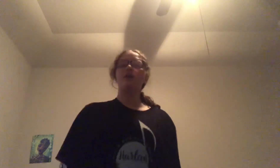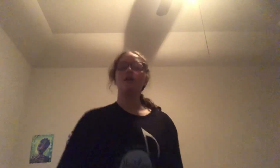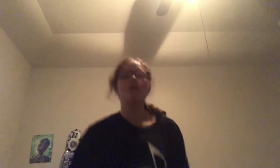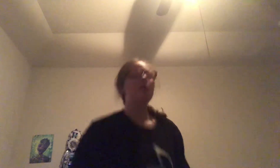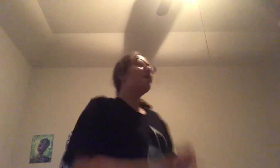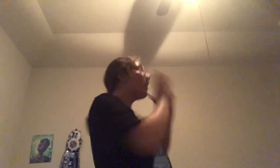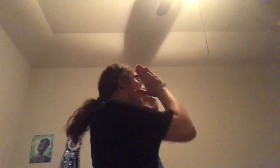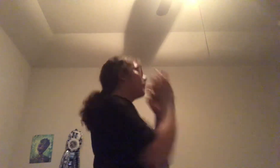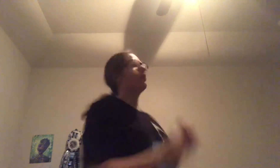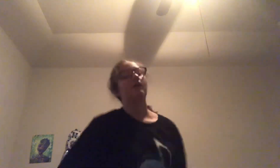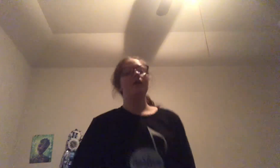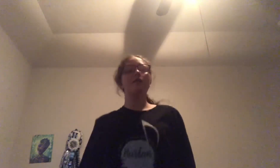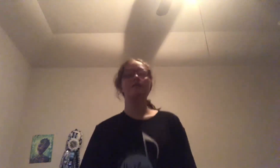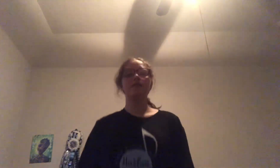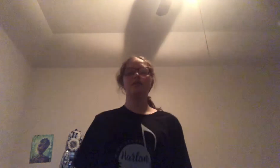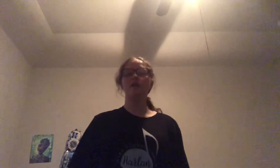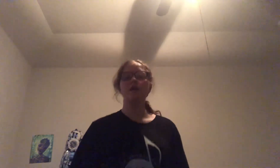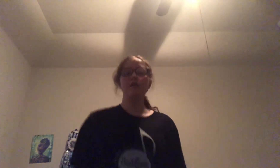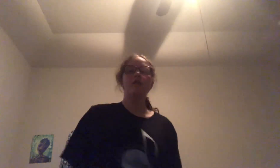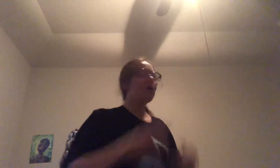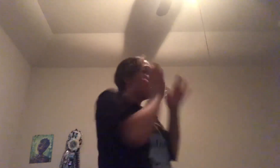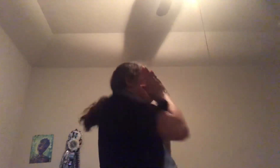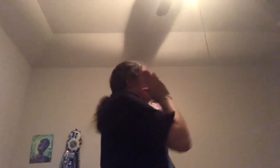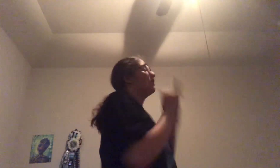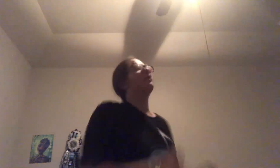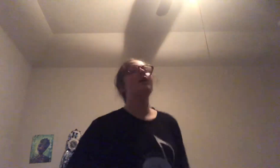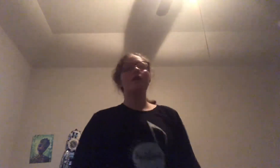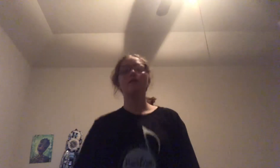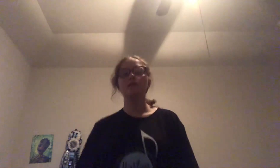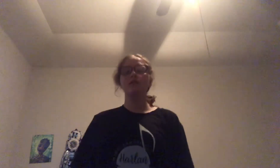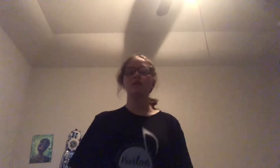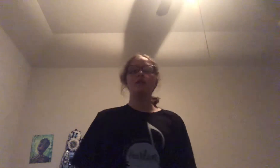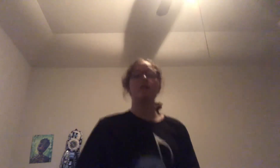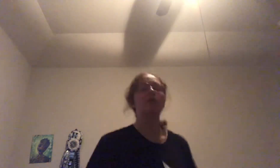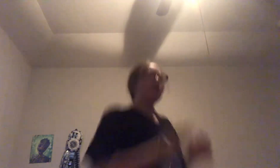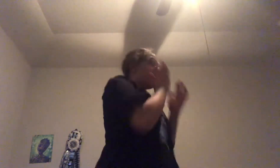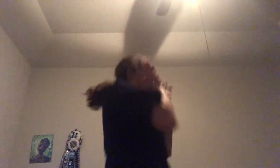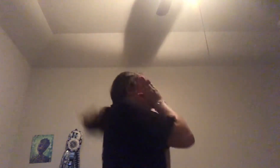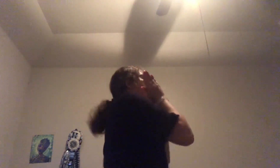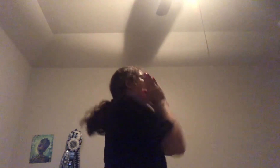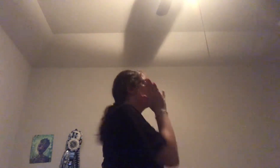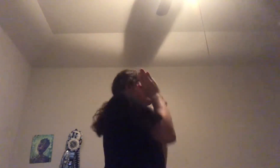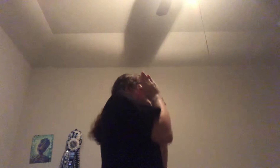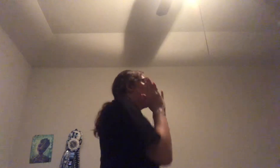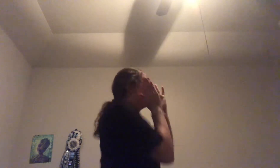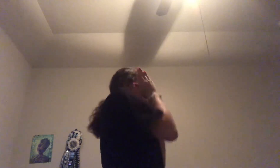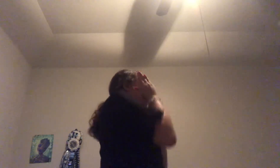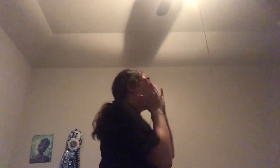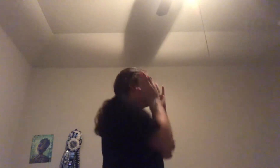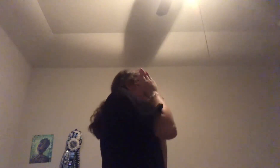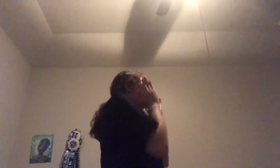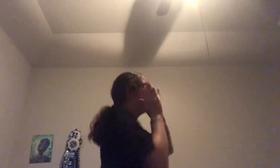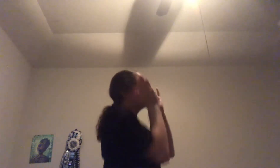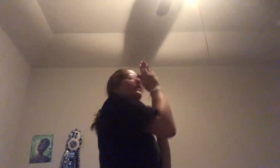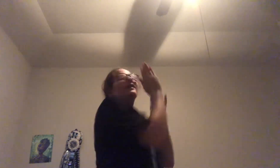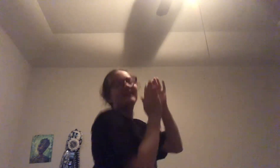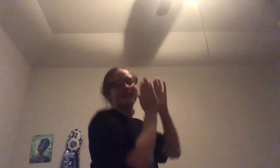hallelujah Girls hit ya hallelujah Girls hit ya hallelujah Cause Uptown Funk gon' give it to ya Cause